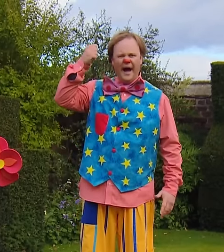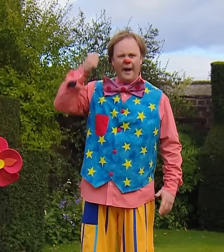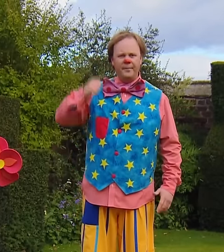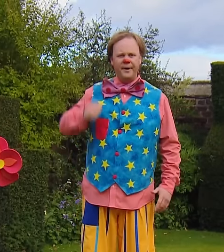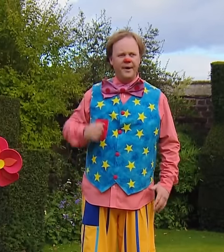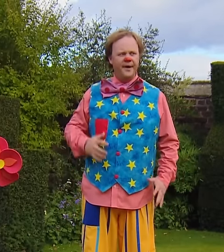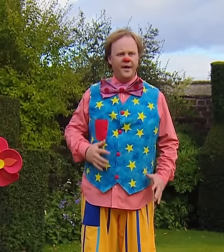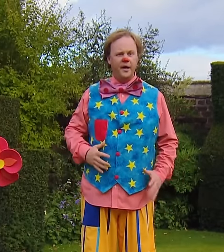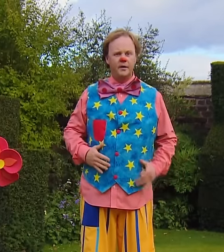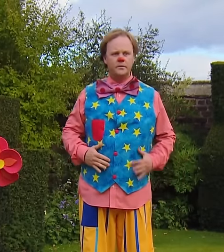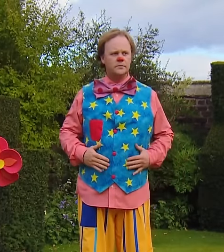up?